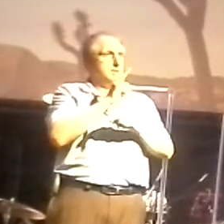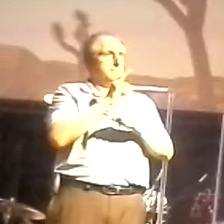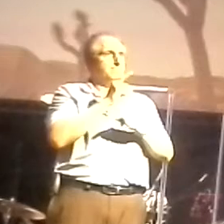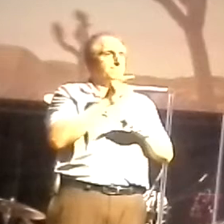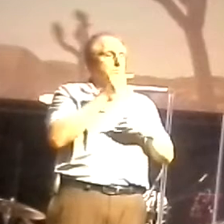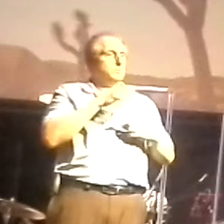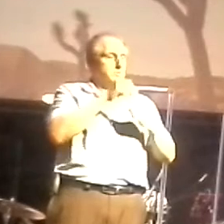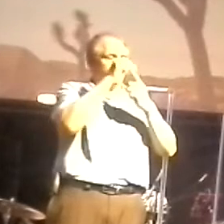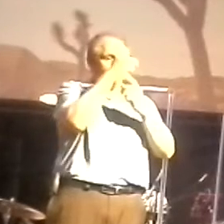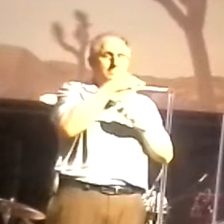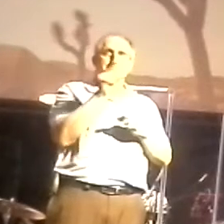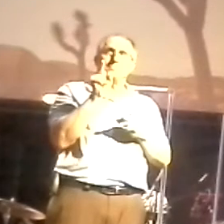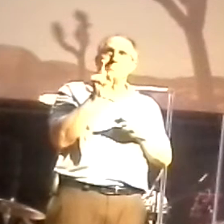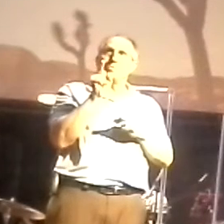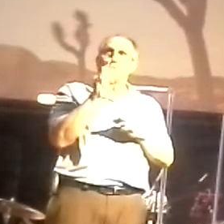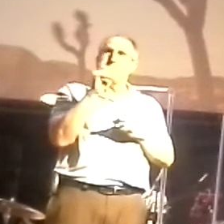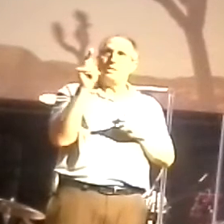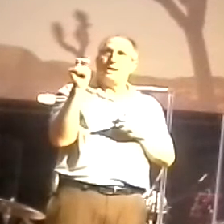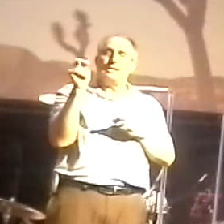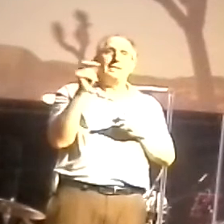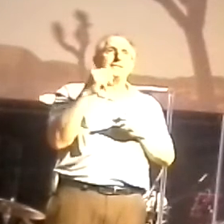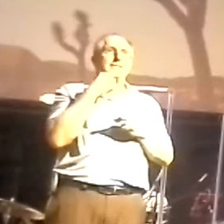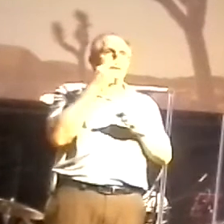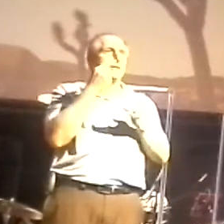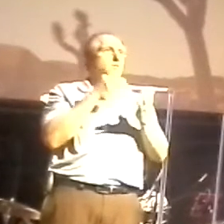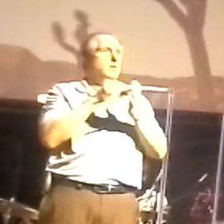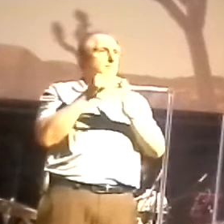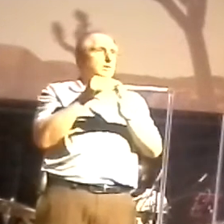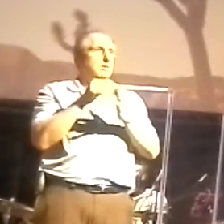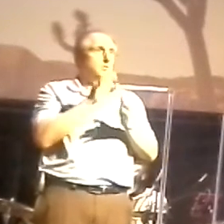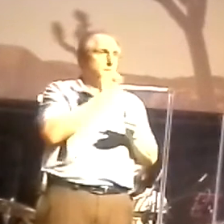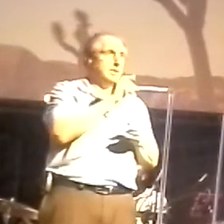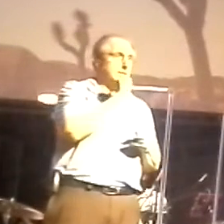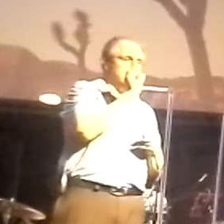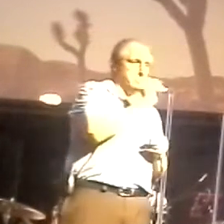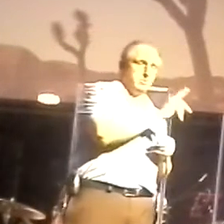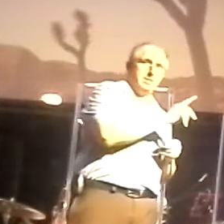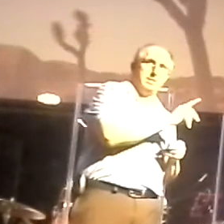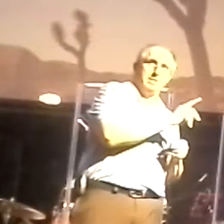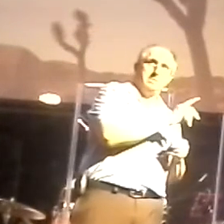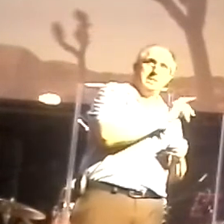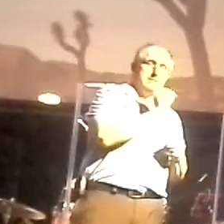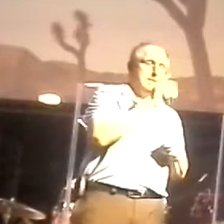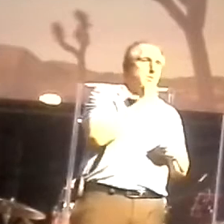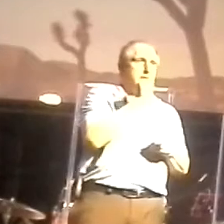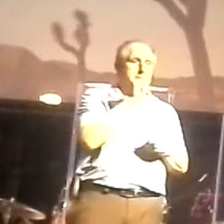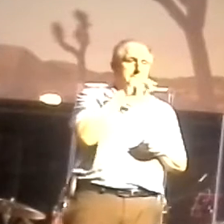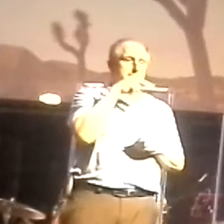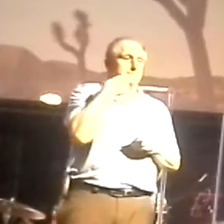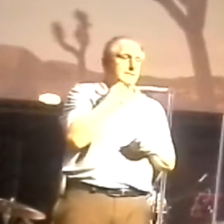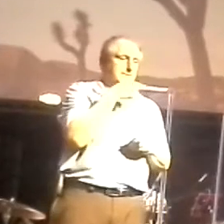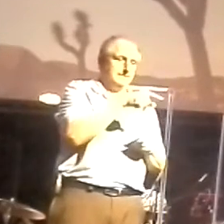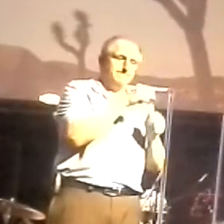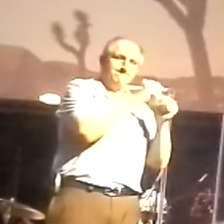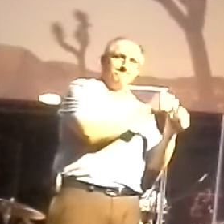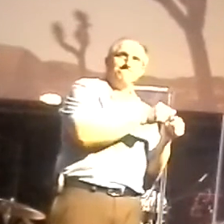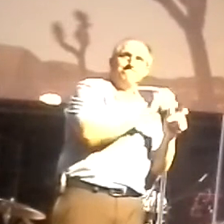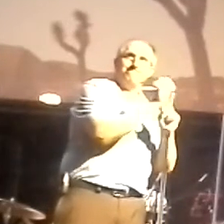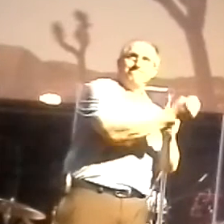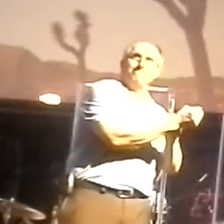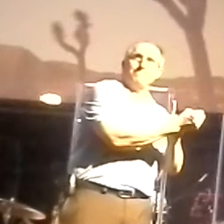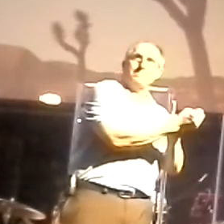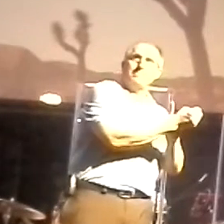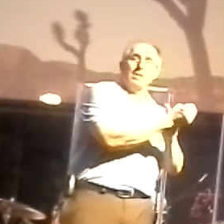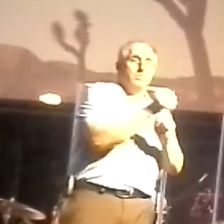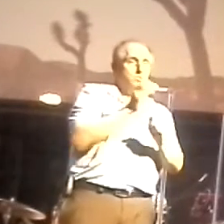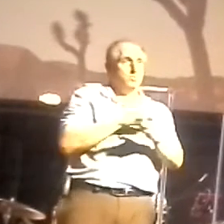them. And Dan has a saying that he uses a lot, that it's okay to not be okay, but it's not okay to stay that way. This song